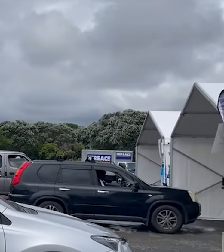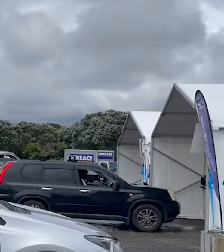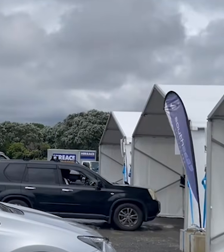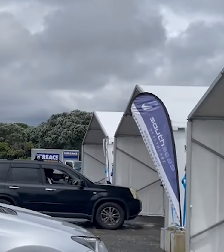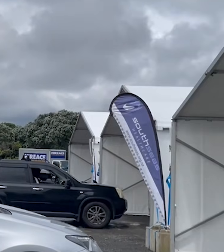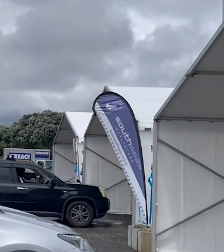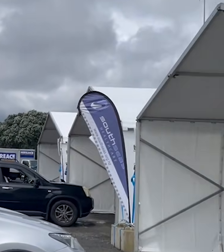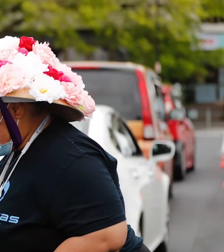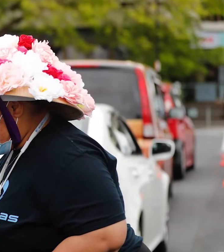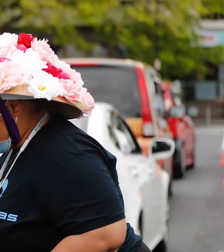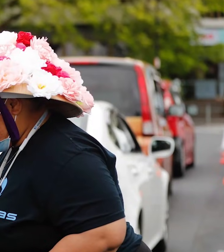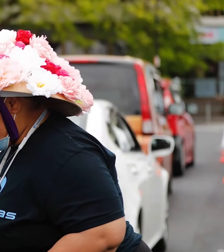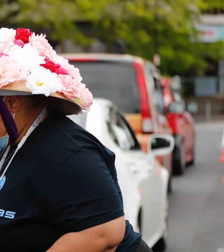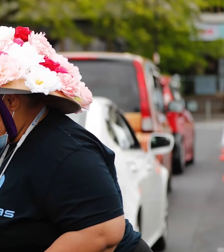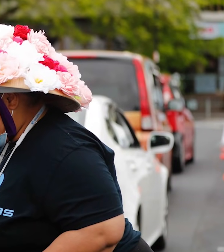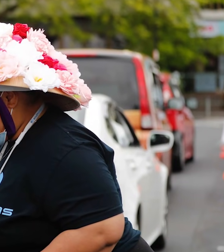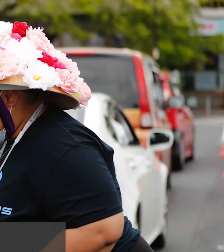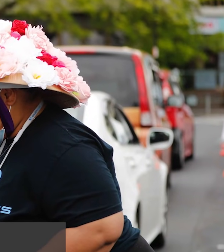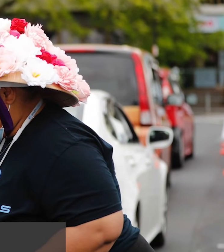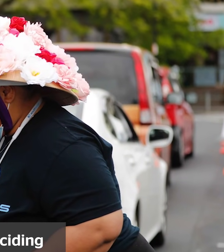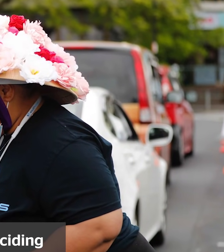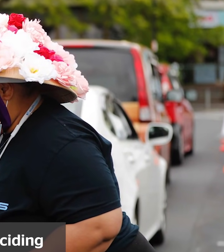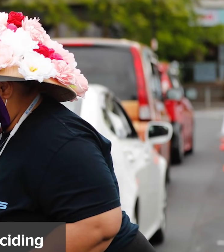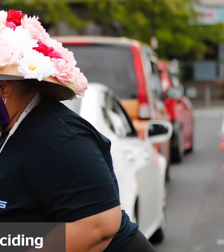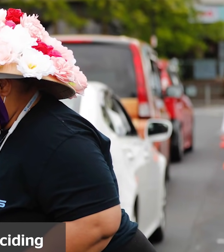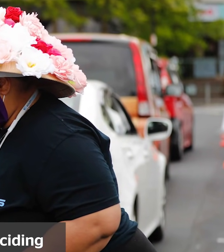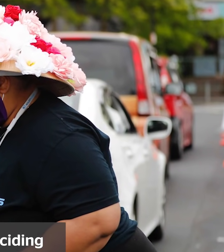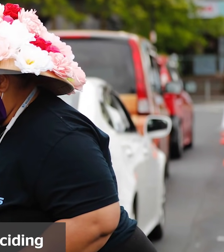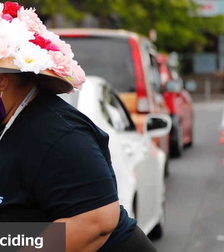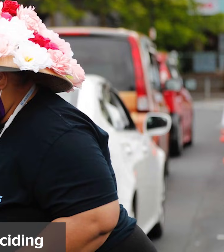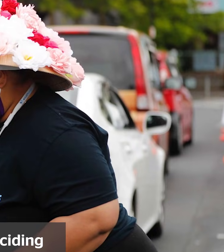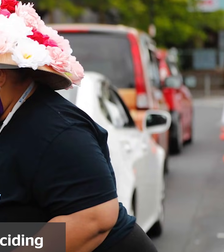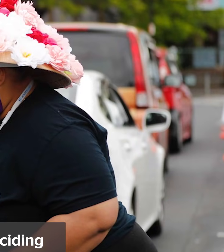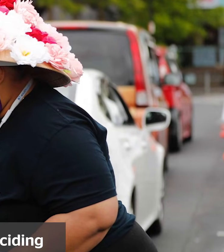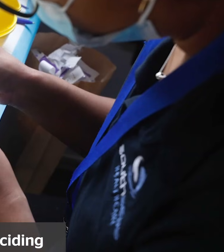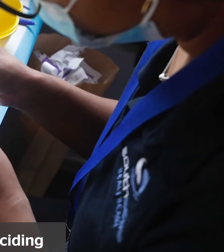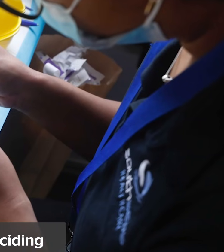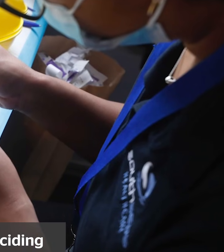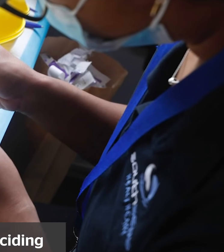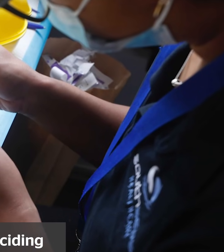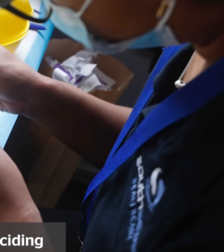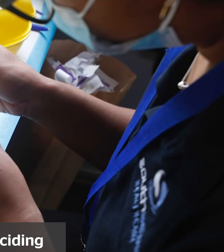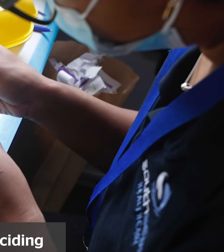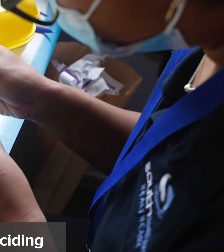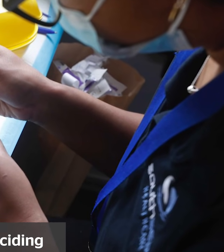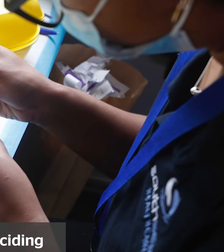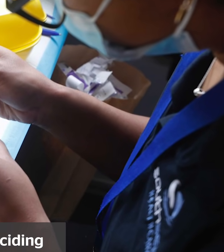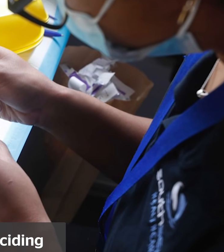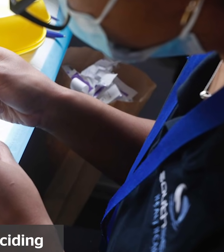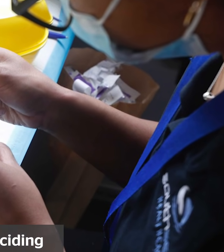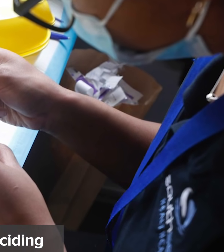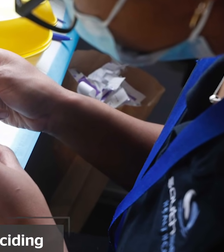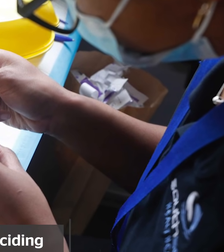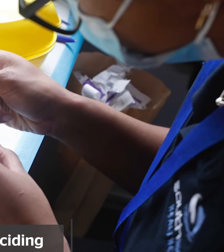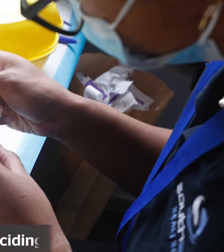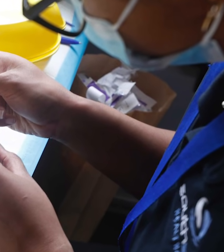greater protection. On lower vaccinated areas, Ardern said vaccination levels would be key in deciding when those areas would move